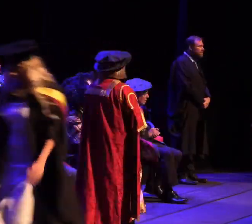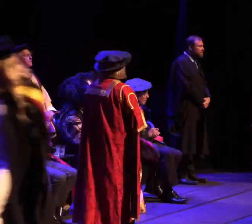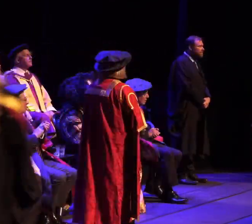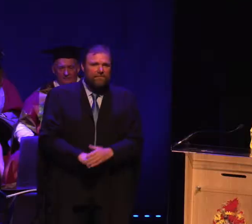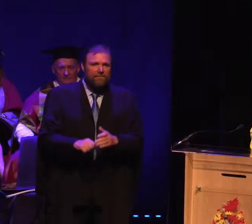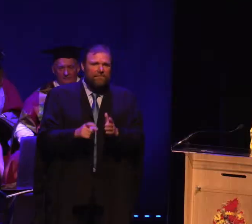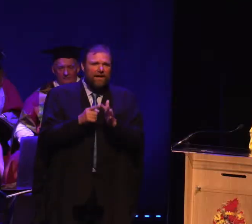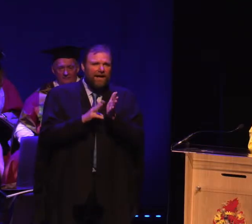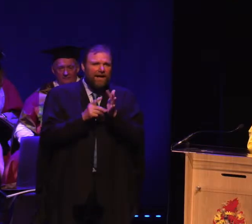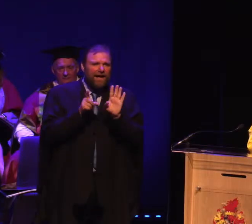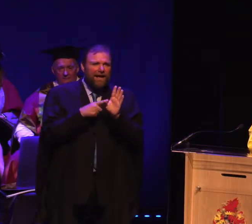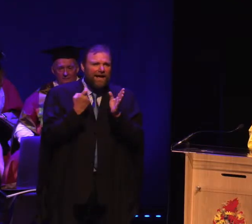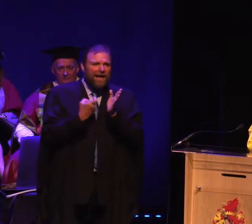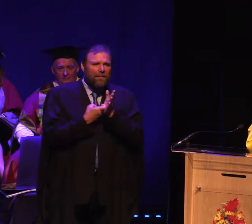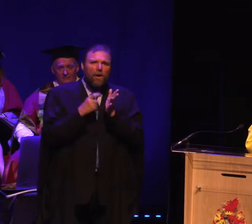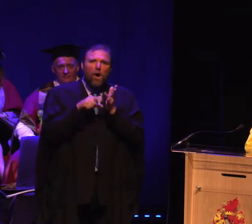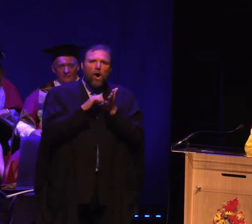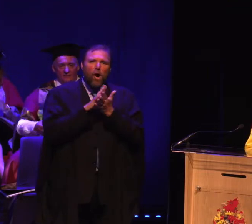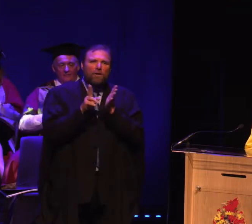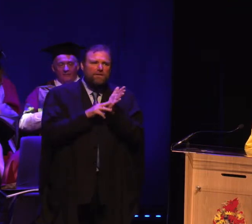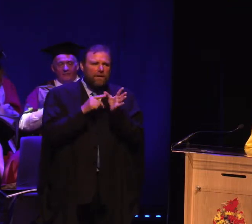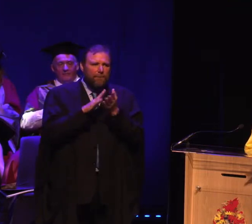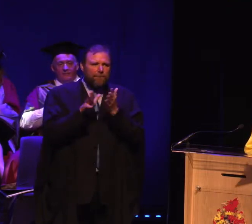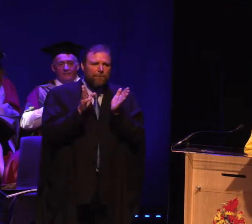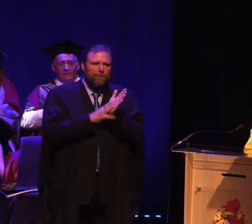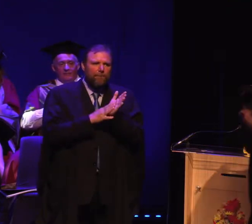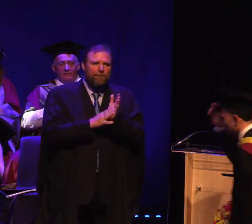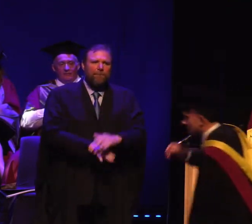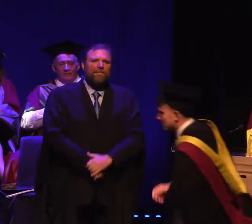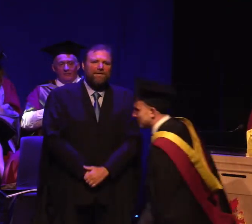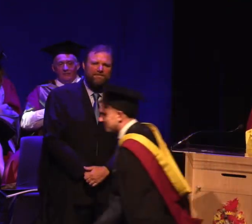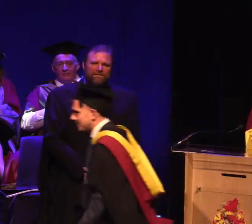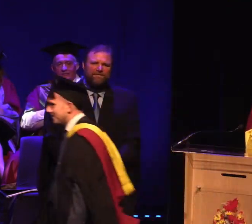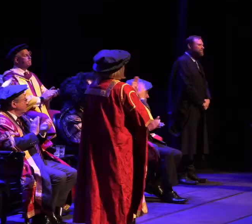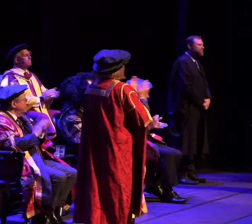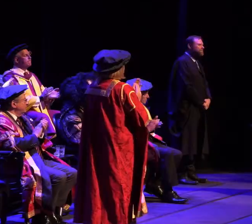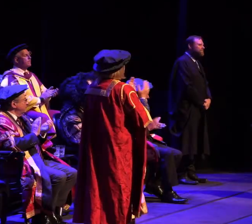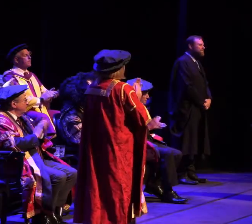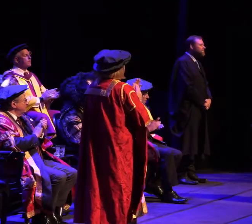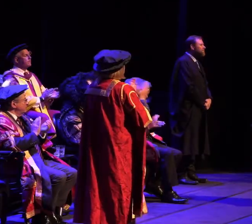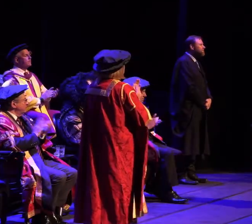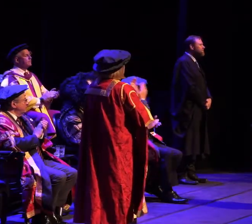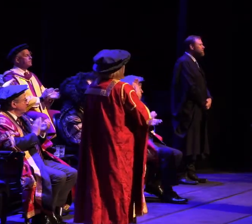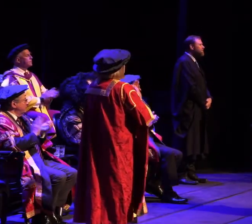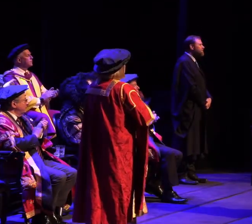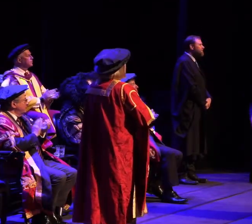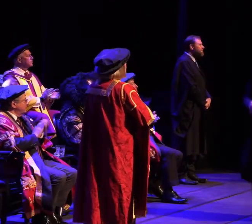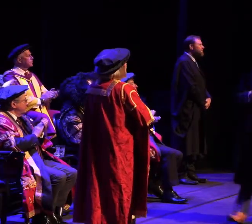Emlyn Peter Oxenham.